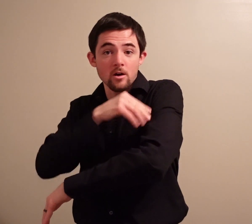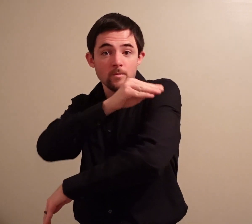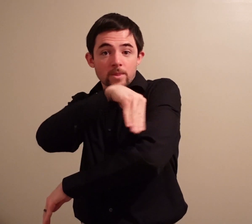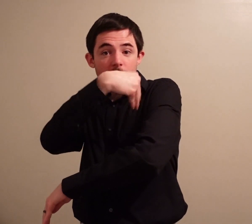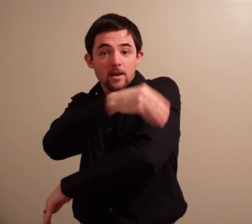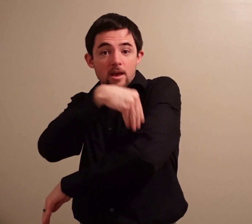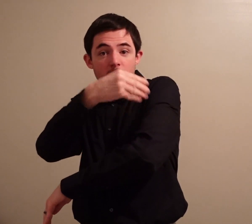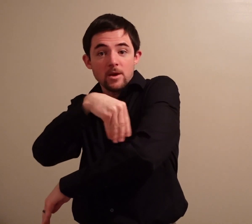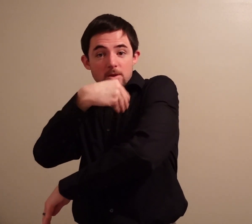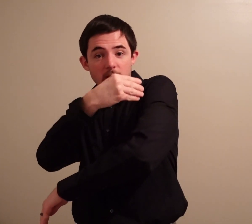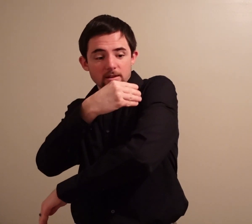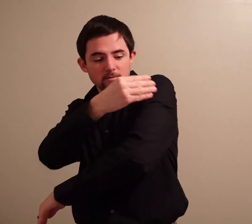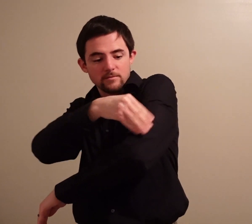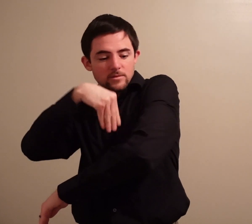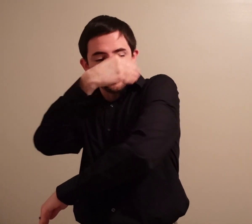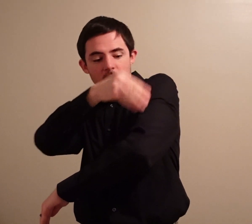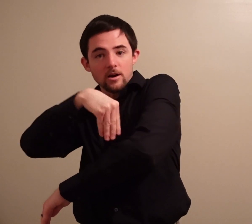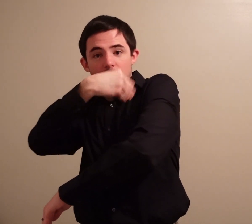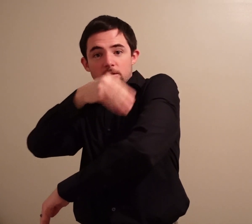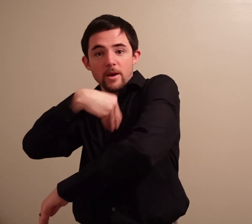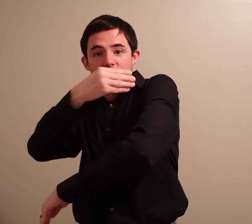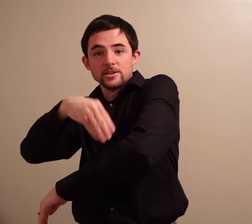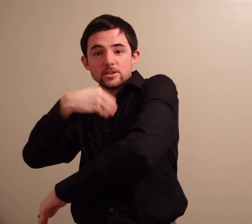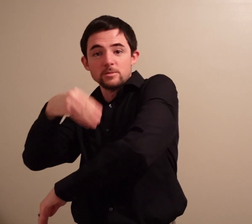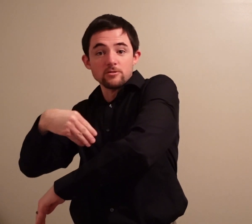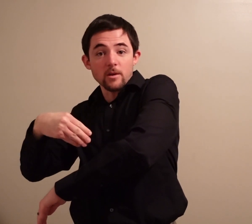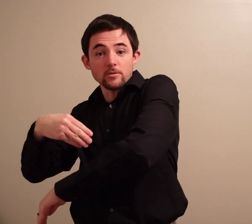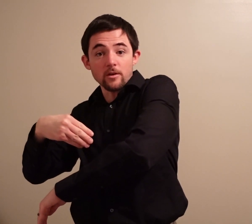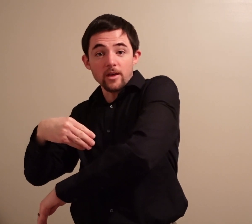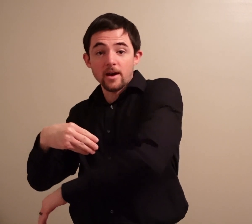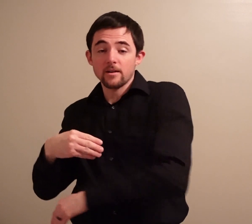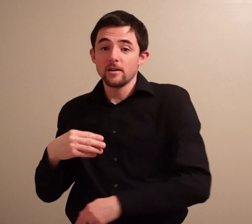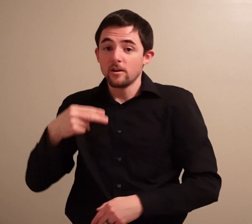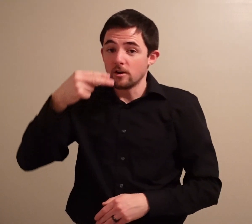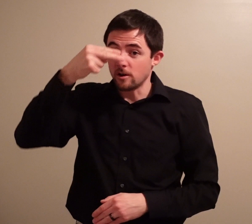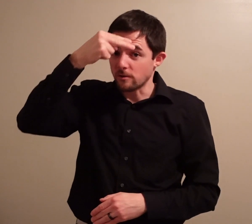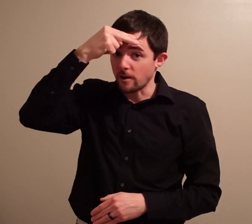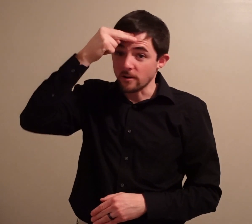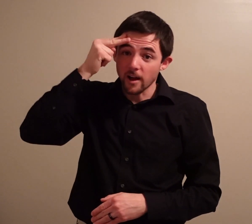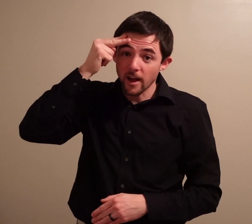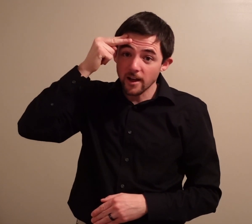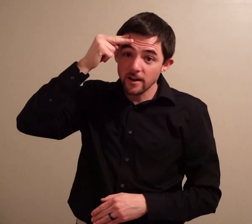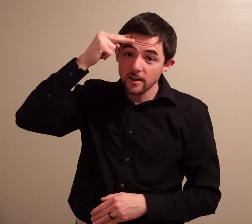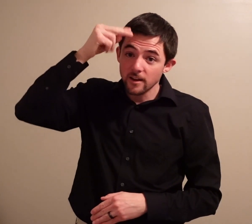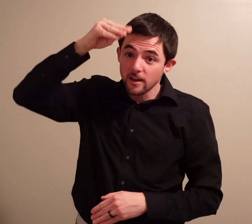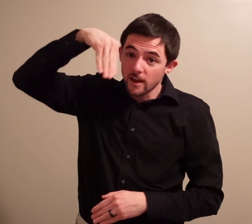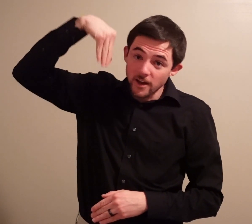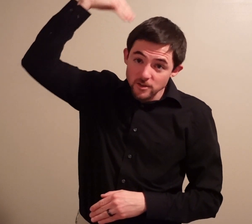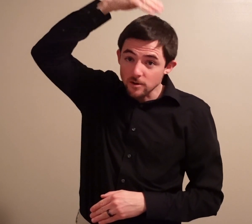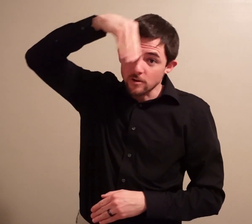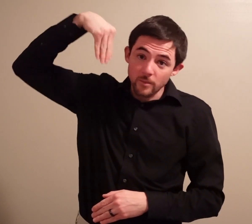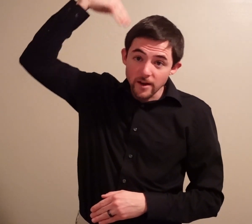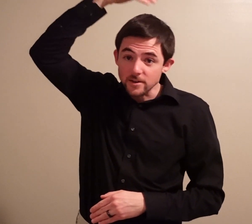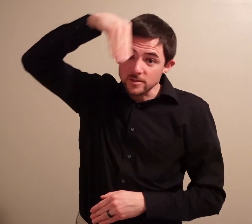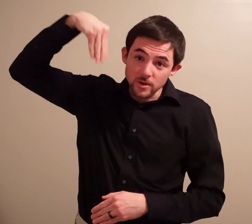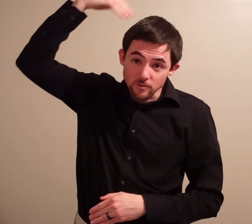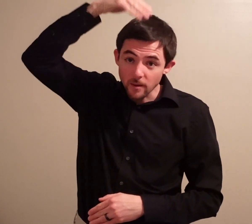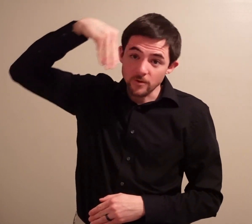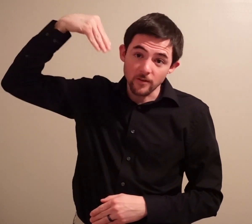arm, and maybe like a bandage is being wrapped around that, or around your head, and show a bandage is being wrapped around that.